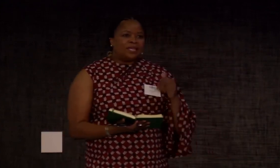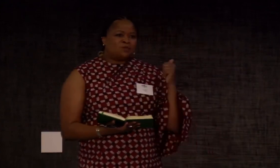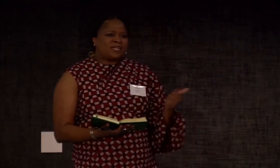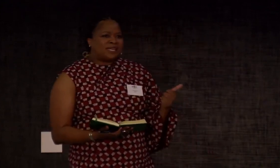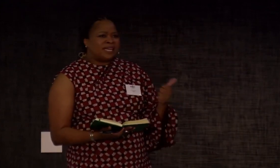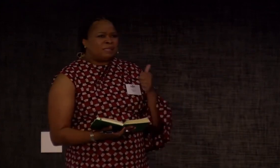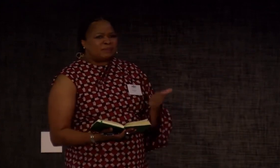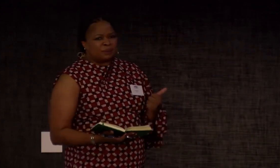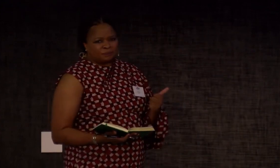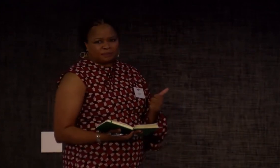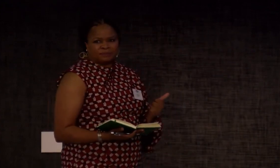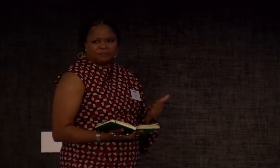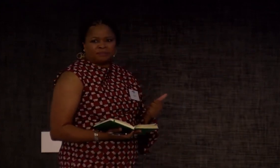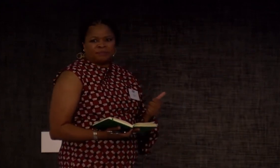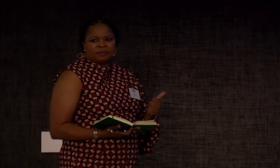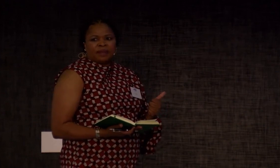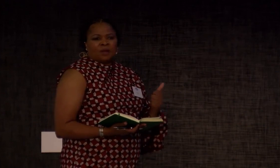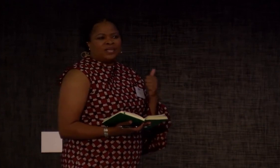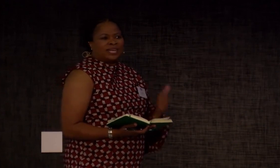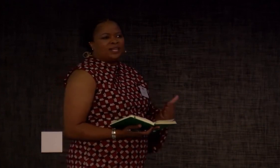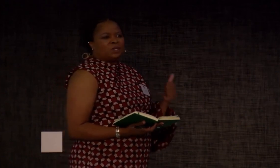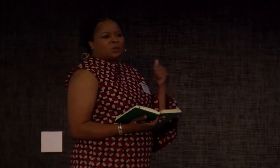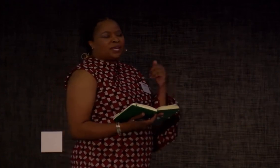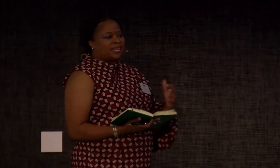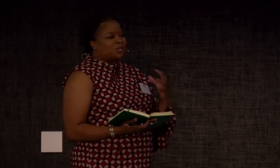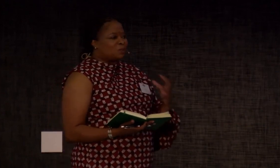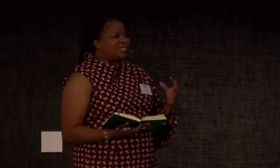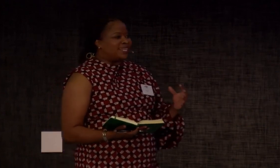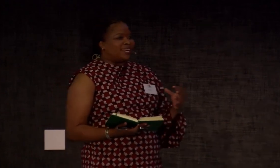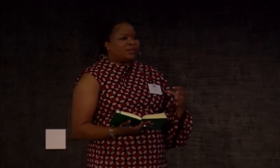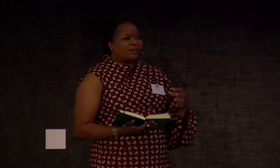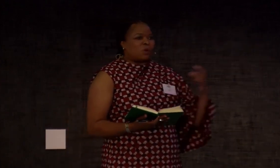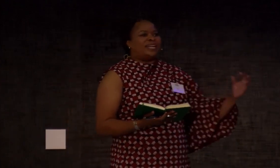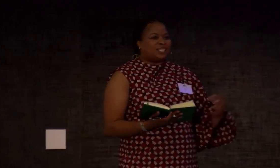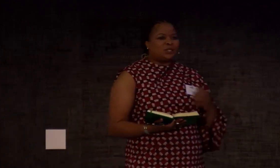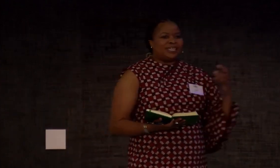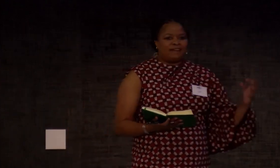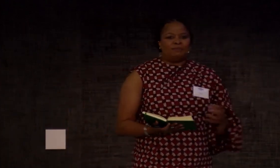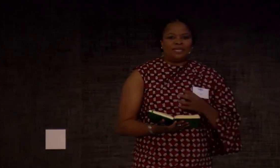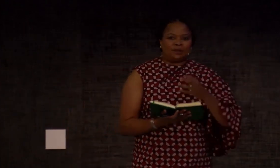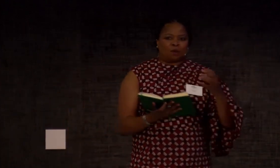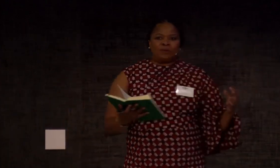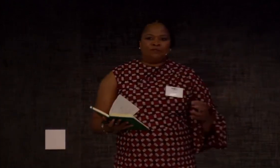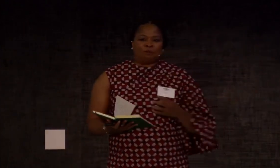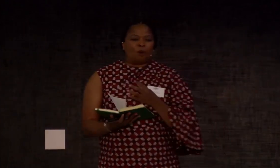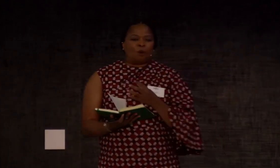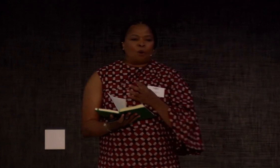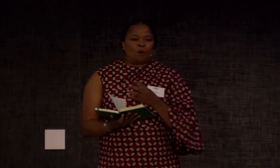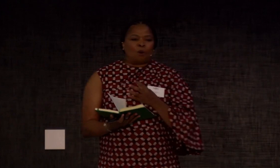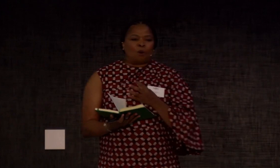is to firstly keep it simple. We tend to get so busy wanting to deliver and please our community from